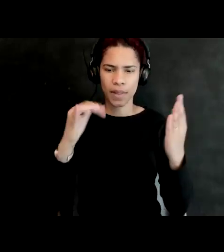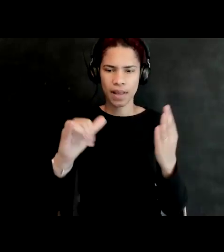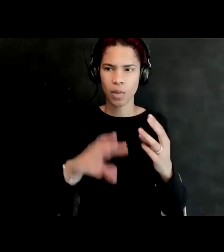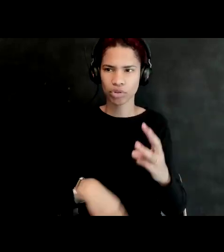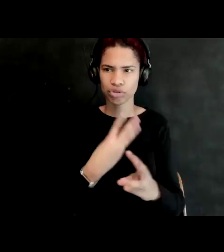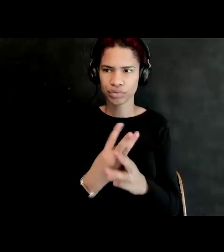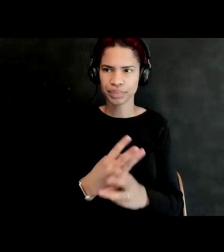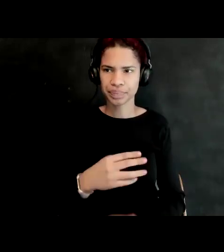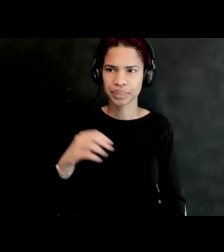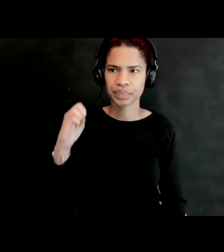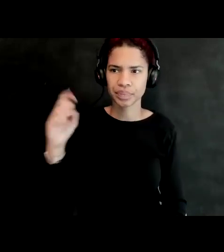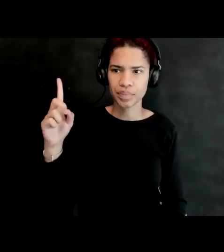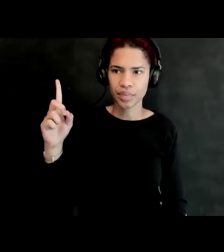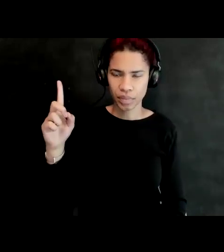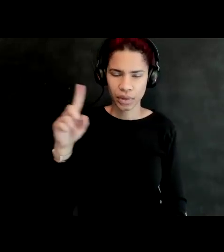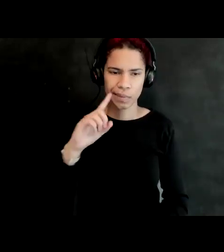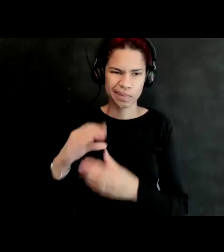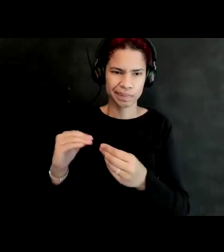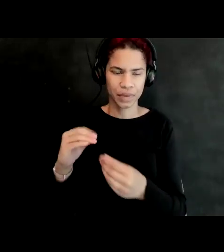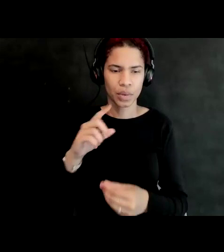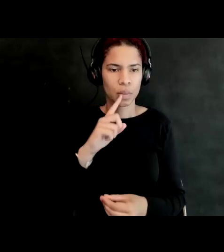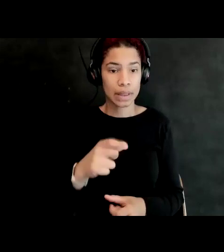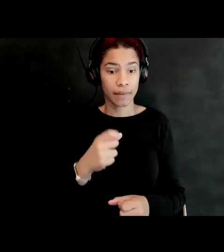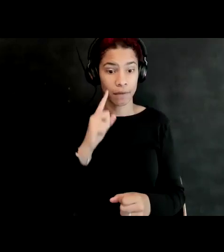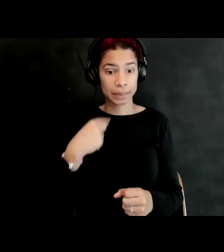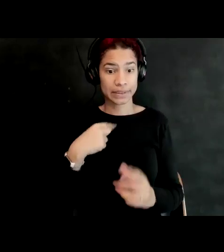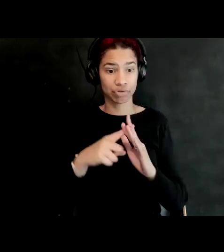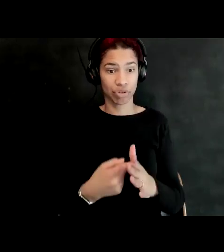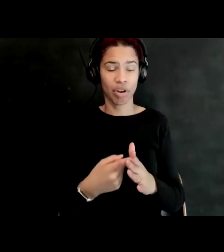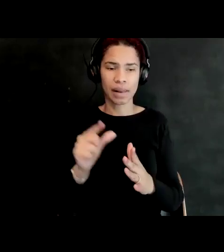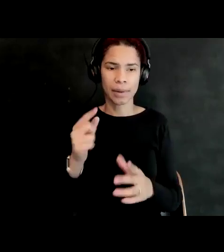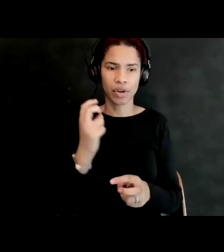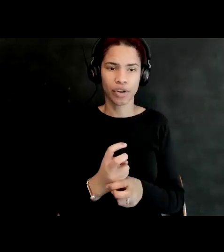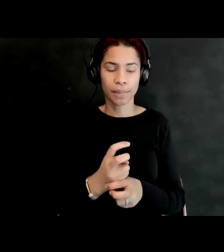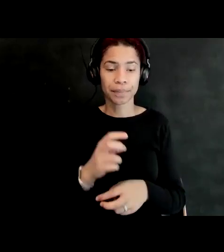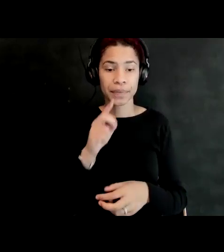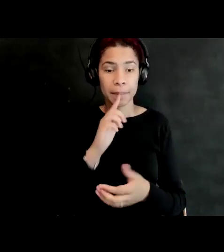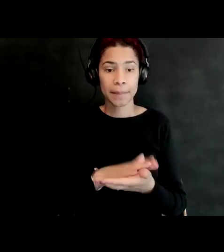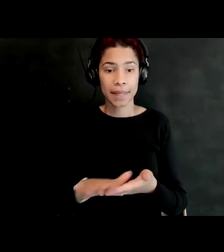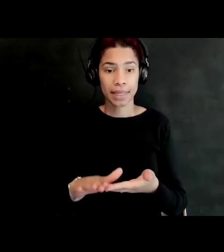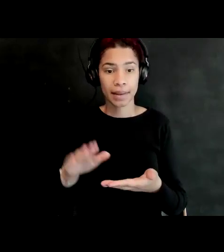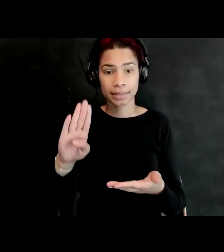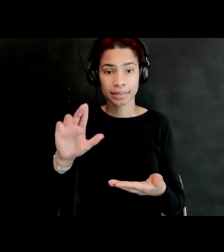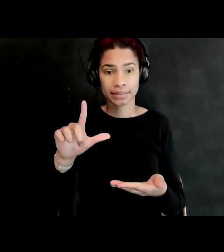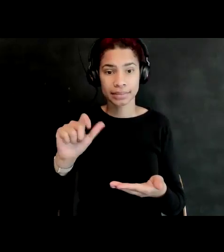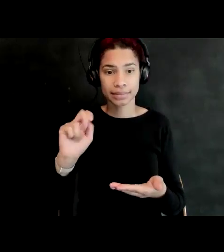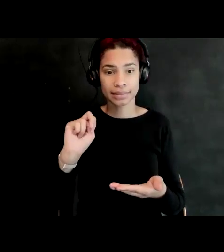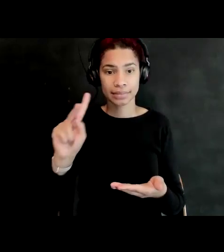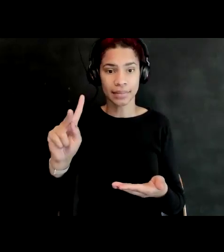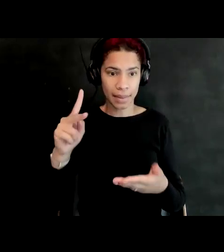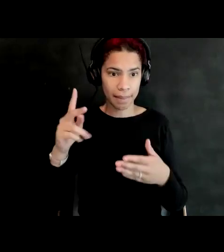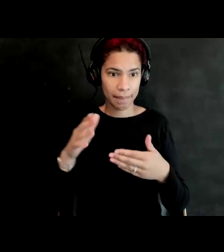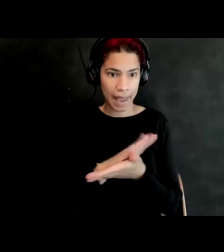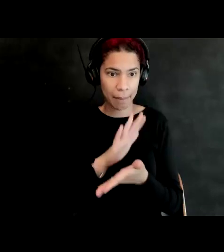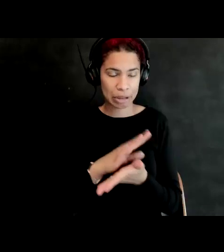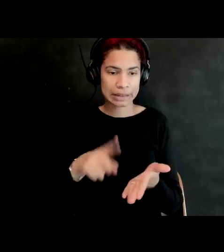started. Yeah. Yeah. The blank paper is intimidating, but then once I got